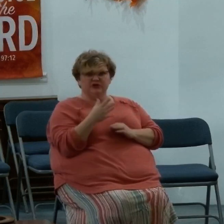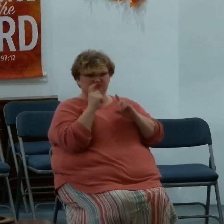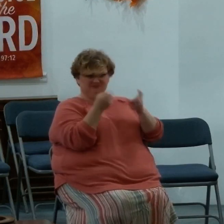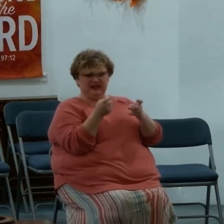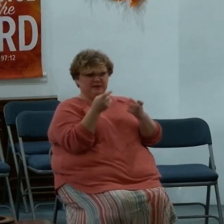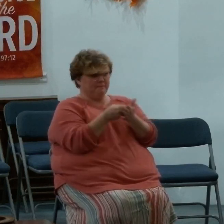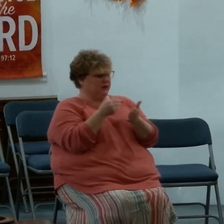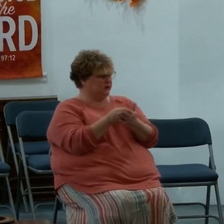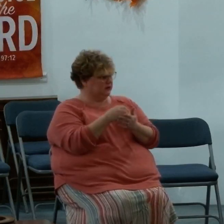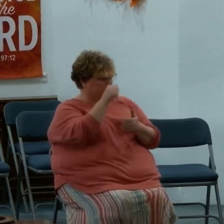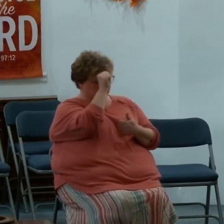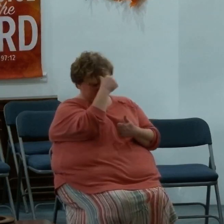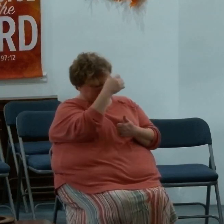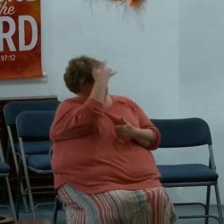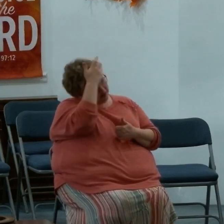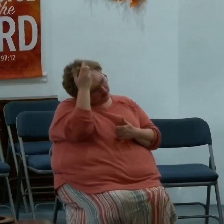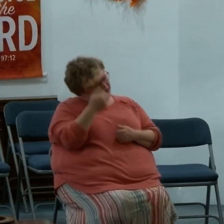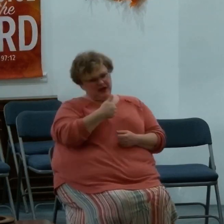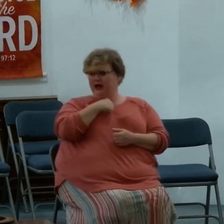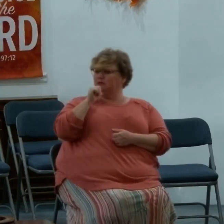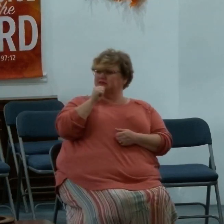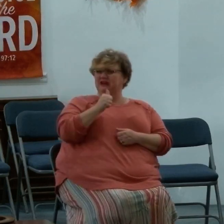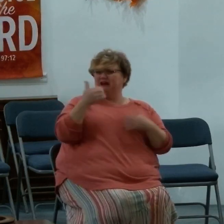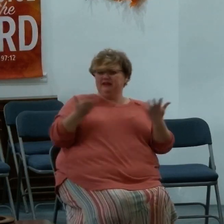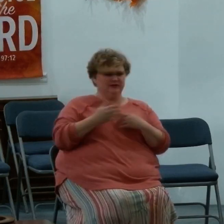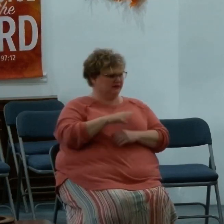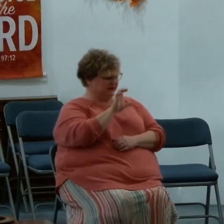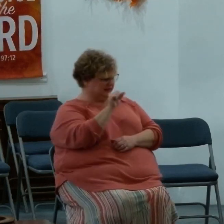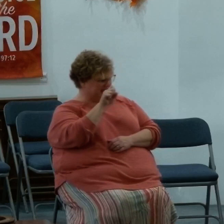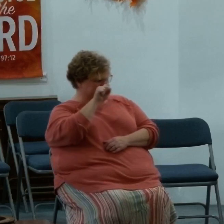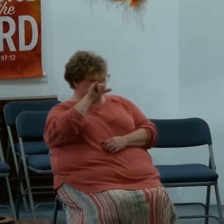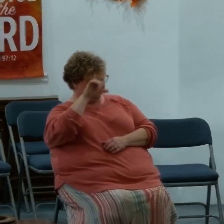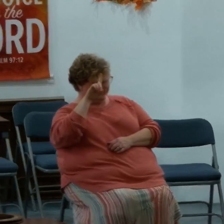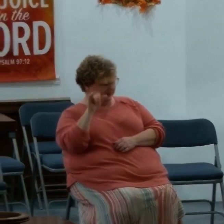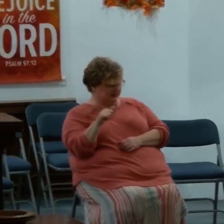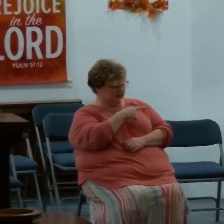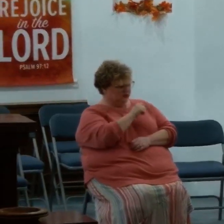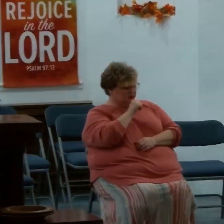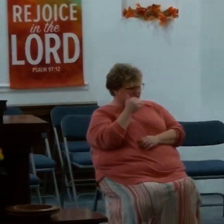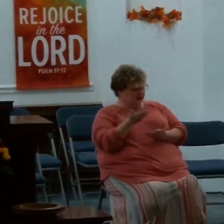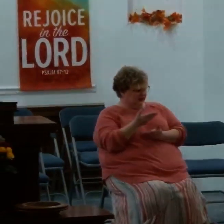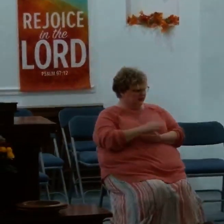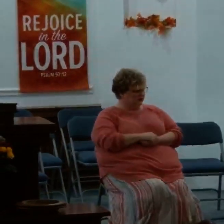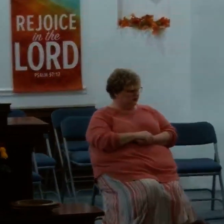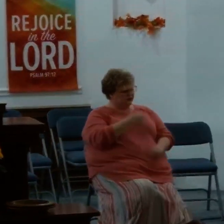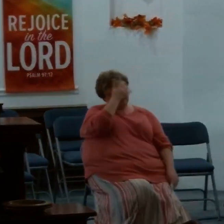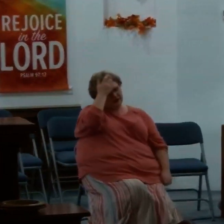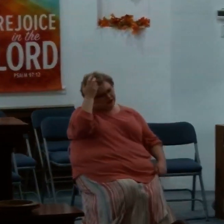remember? You wasn't here. You, Cassidy, you were too here, were you not? I thought you were.